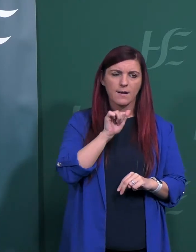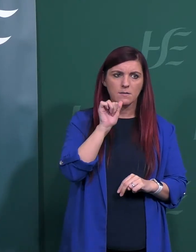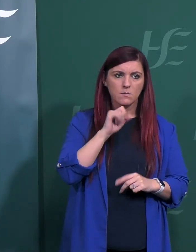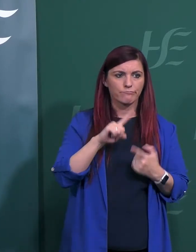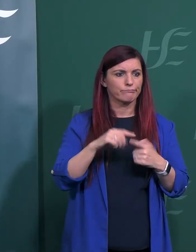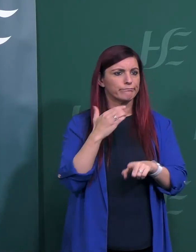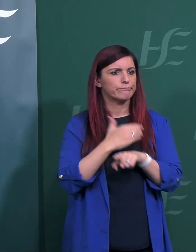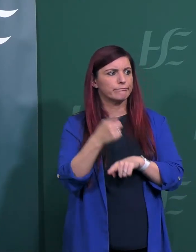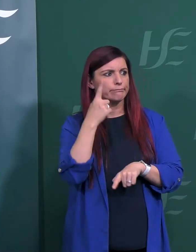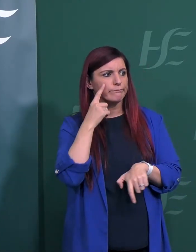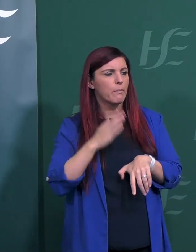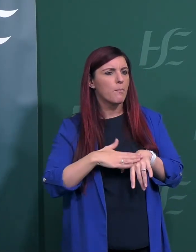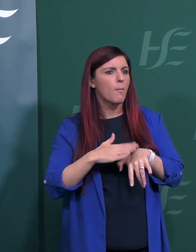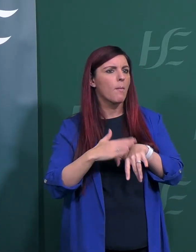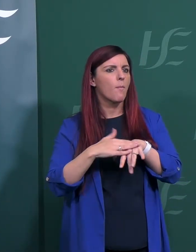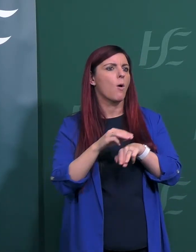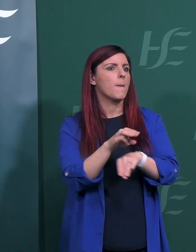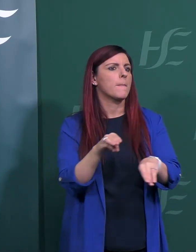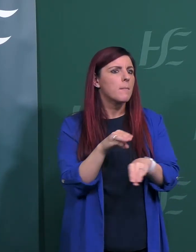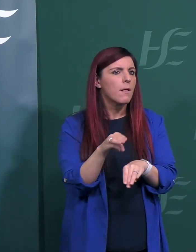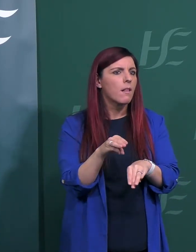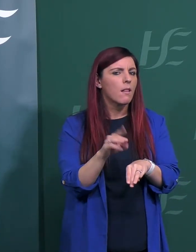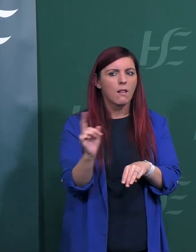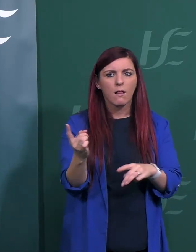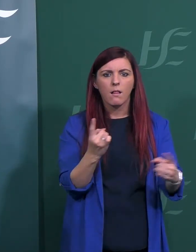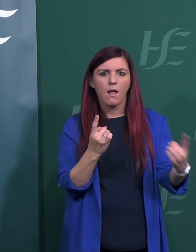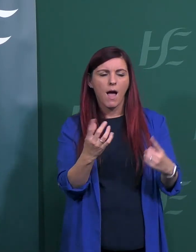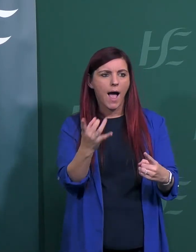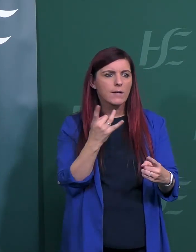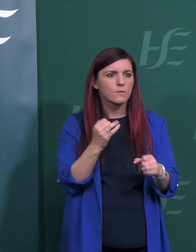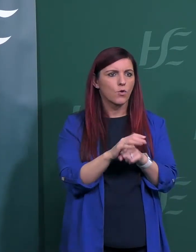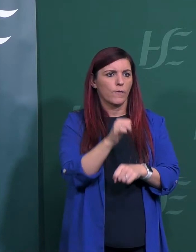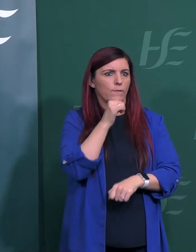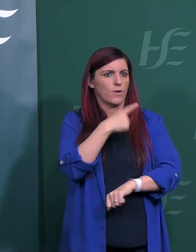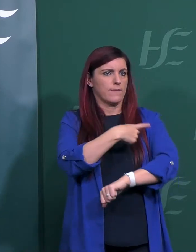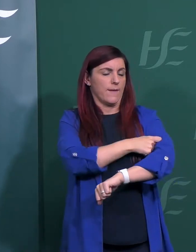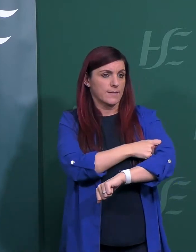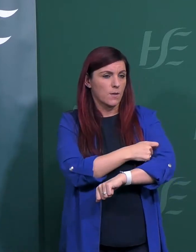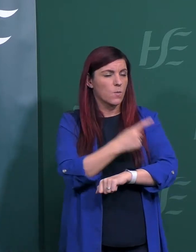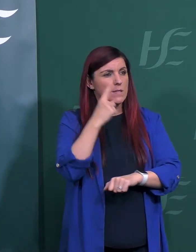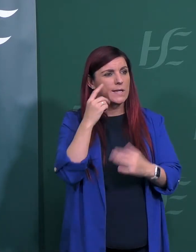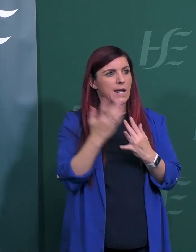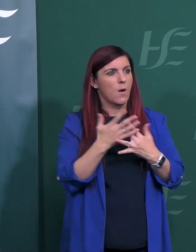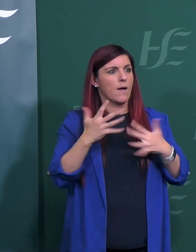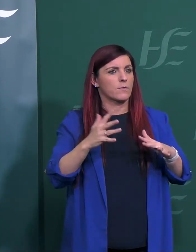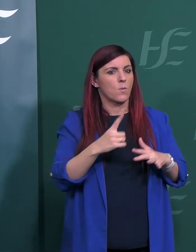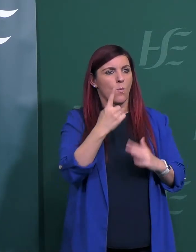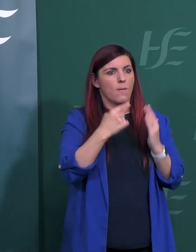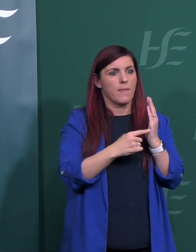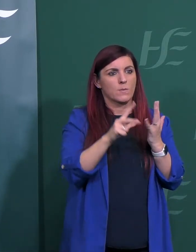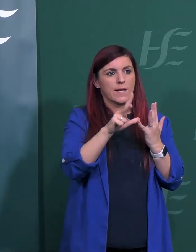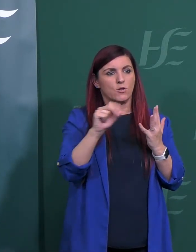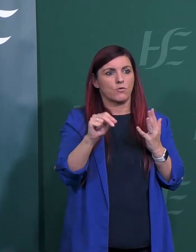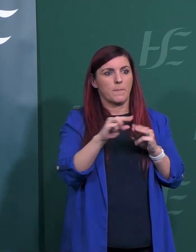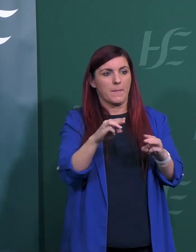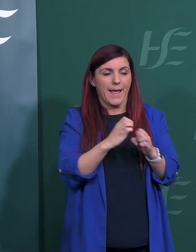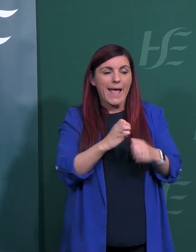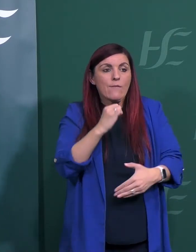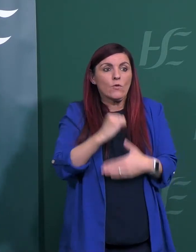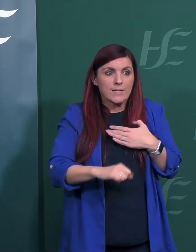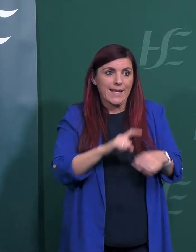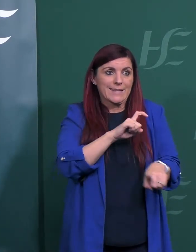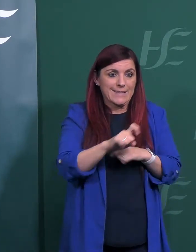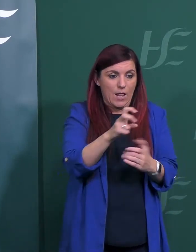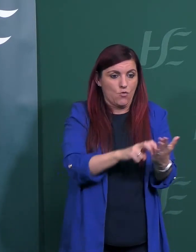more and more people come forward for their first vaccination. We're seeing, on average, about 1,800 people a day still coming forward